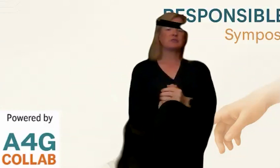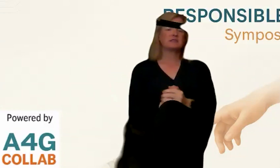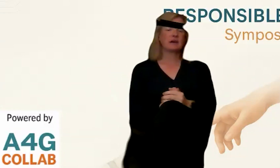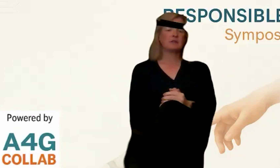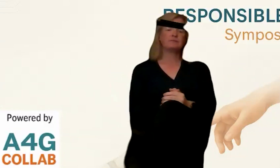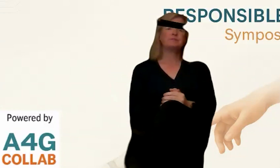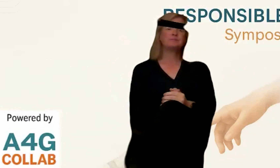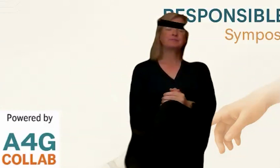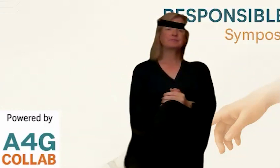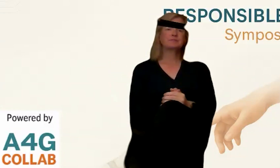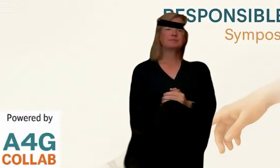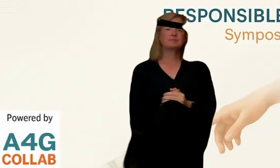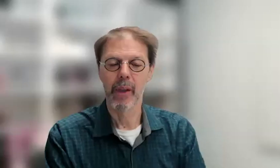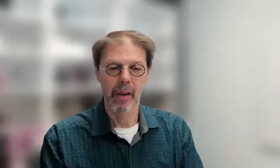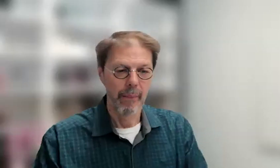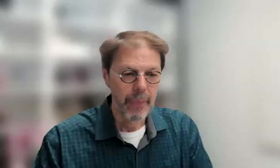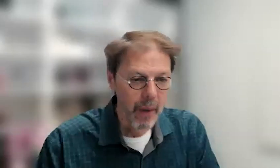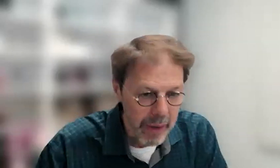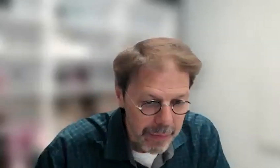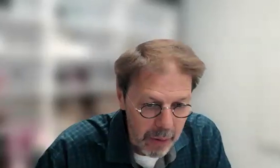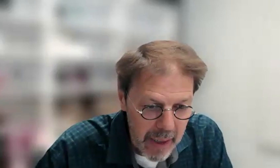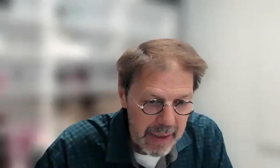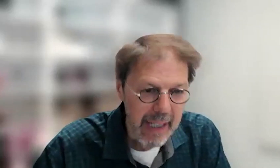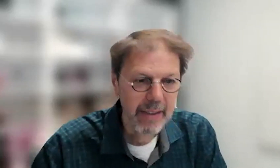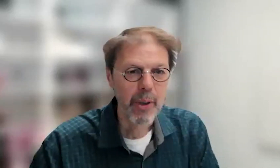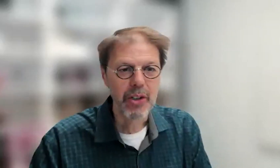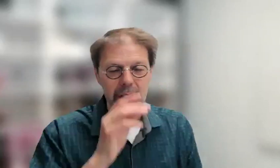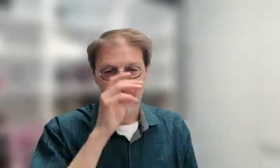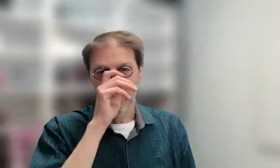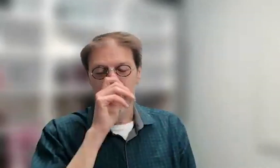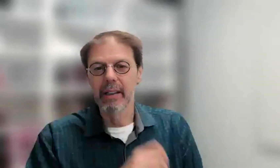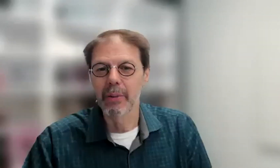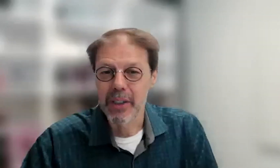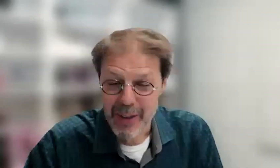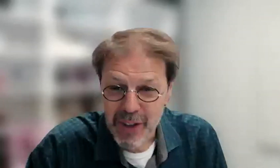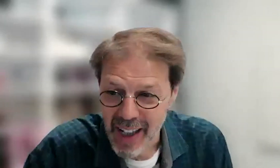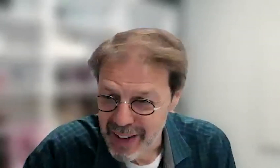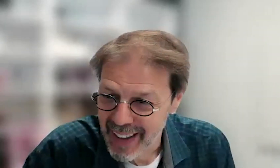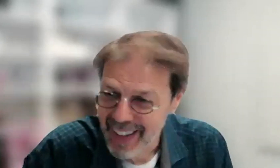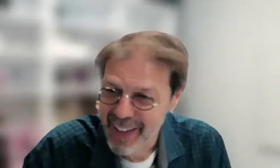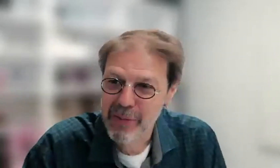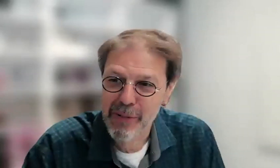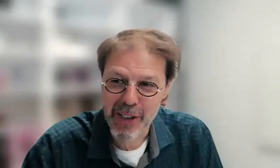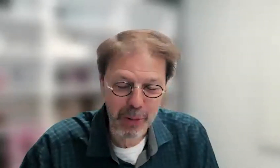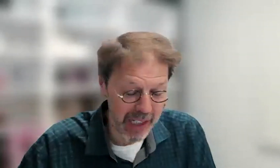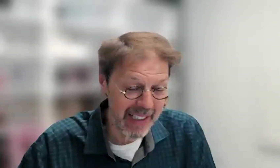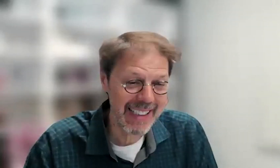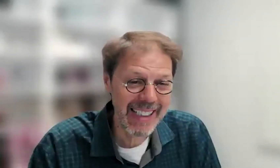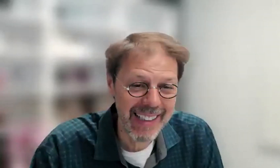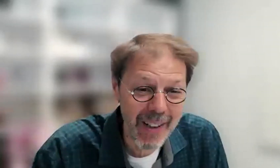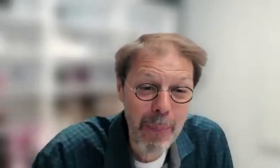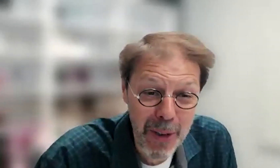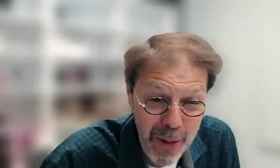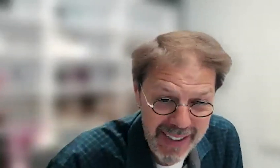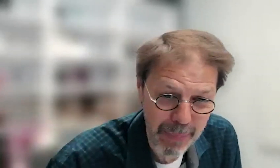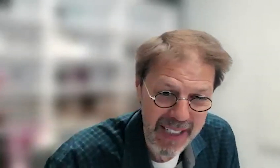incentive unto itself. Great. Wonderful. Thanks so much, Vivienne. And it was great to start with Vivienne to really